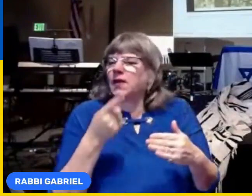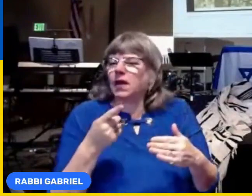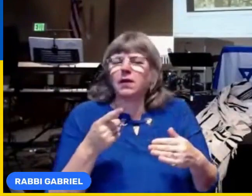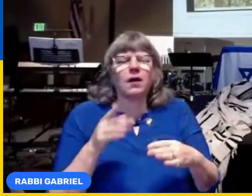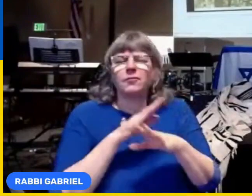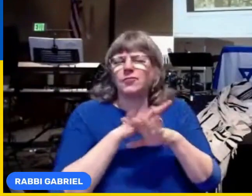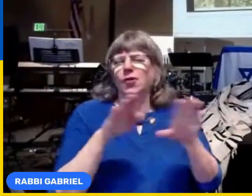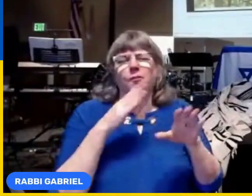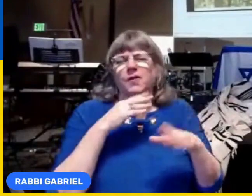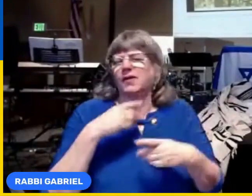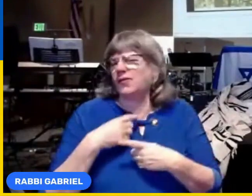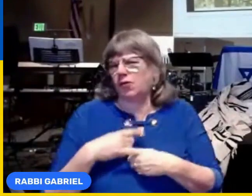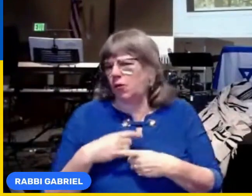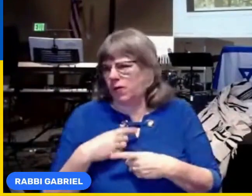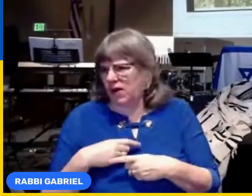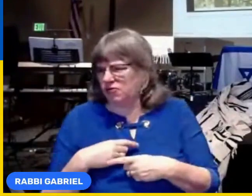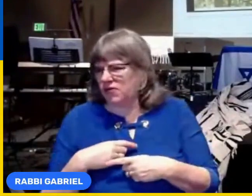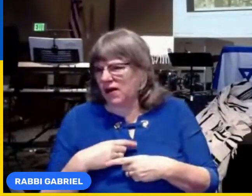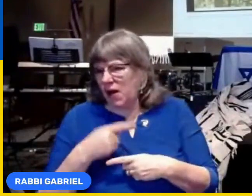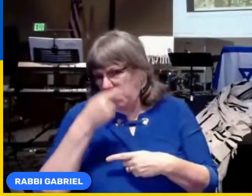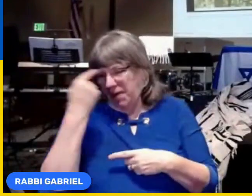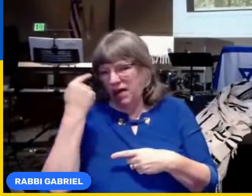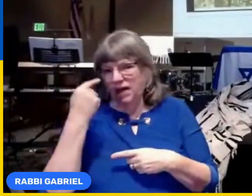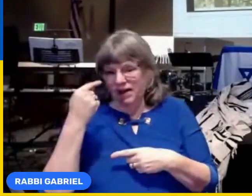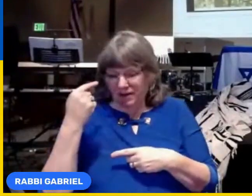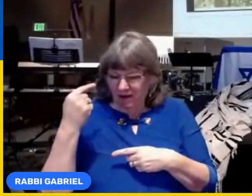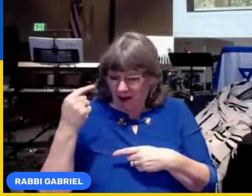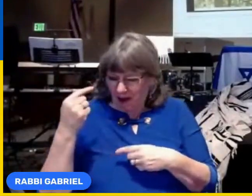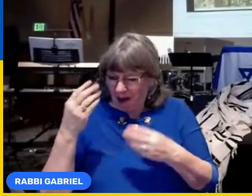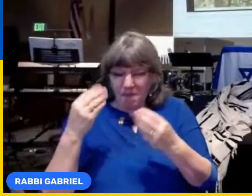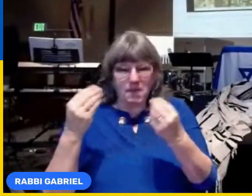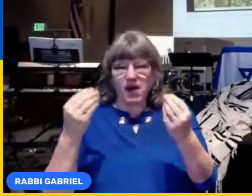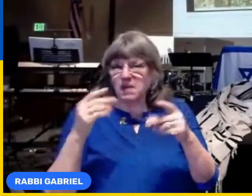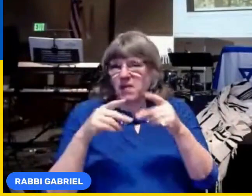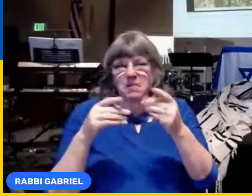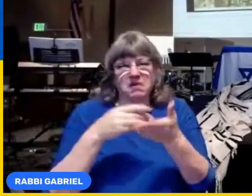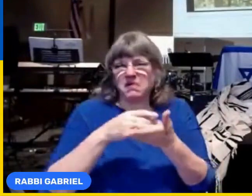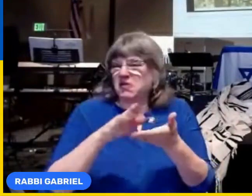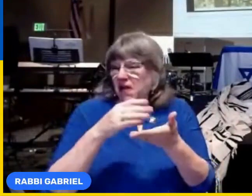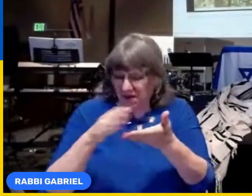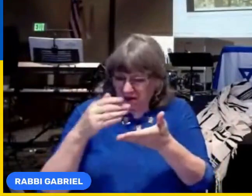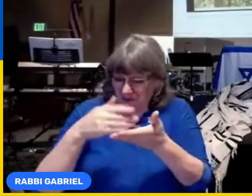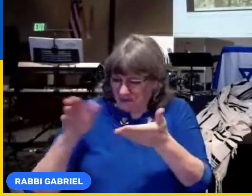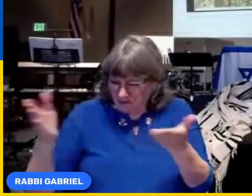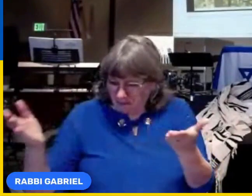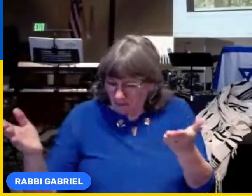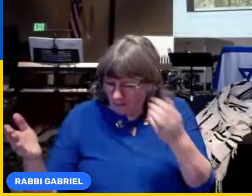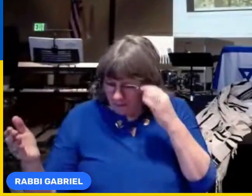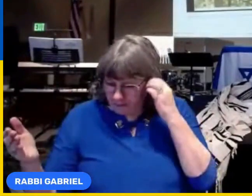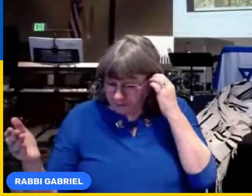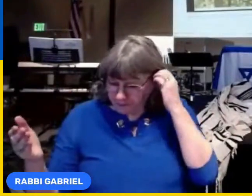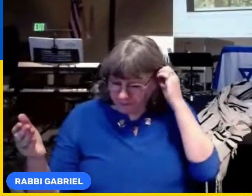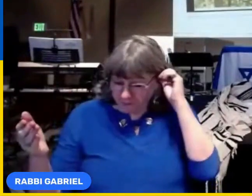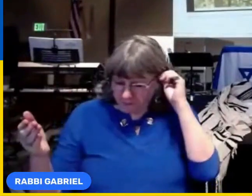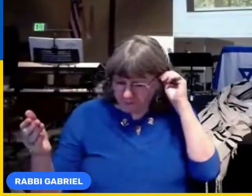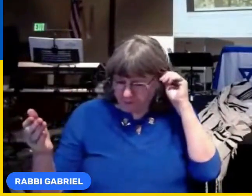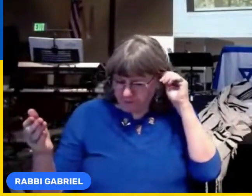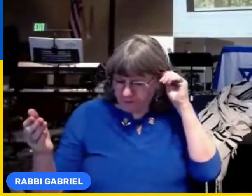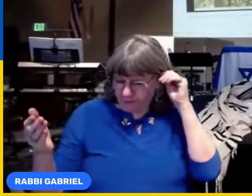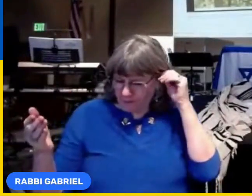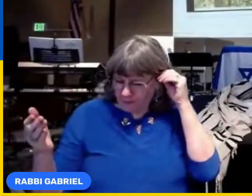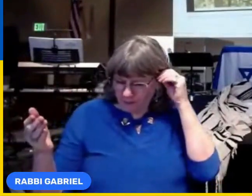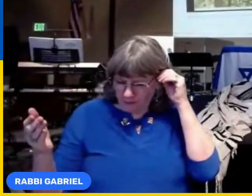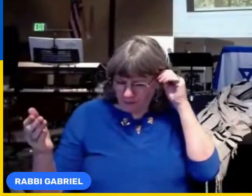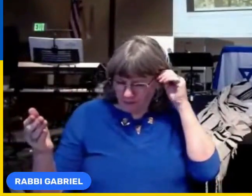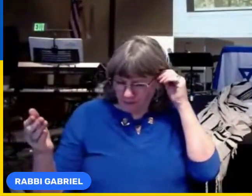he does the same thing with Mount Horeb, what happened in Mount Horeb. As terrible